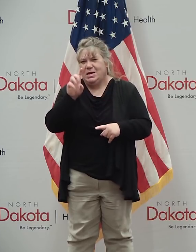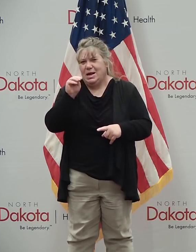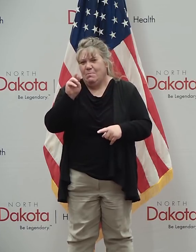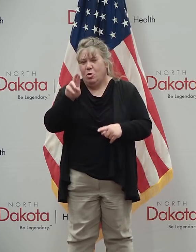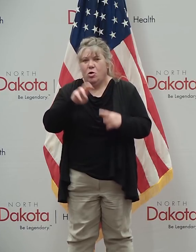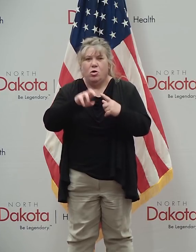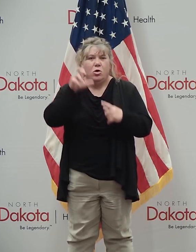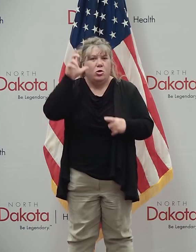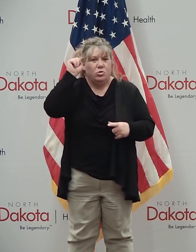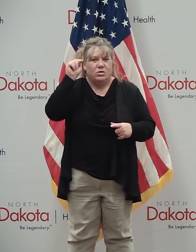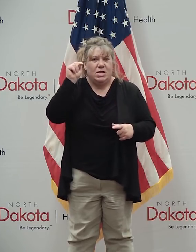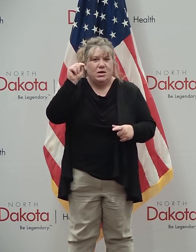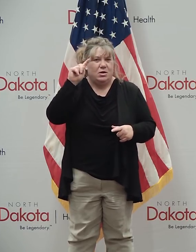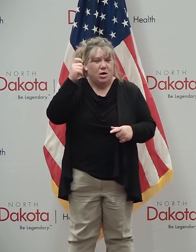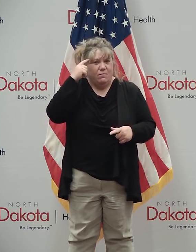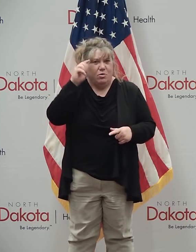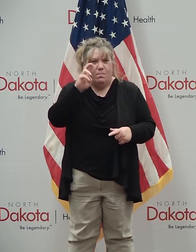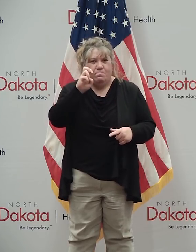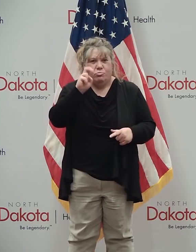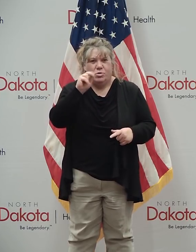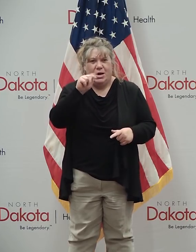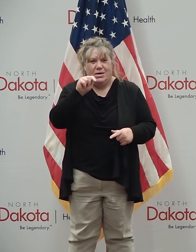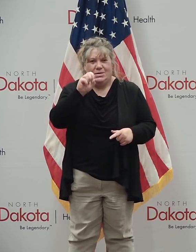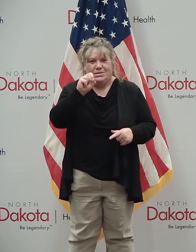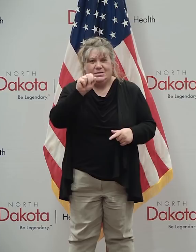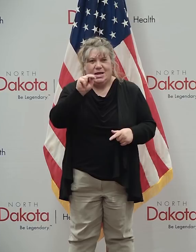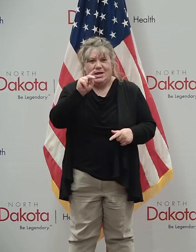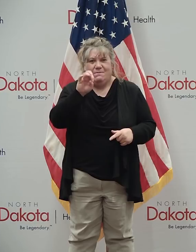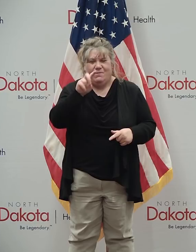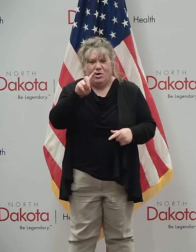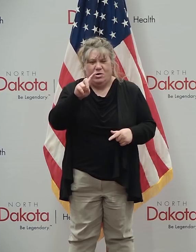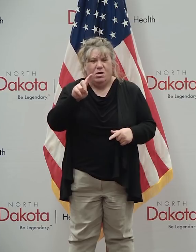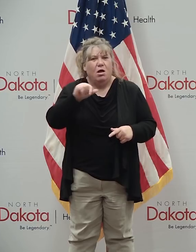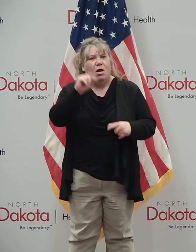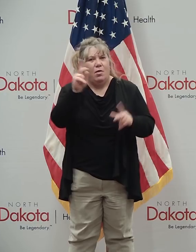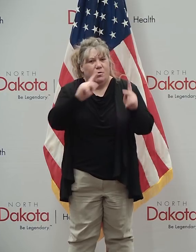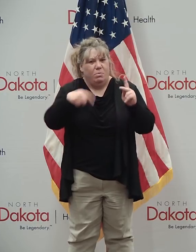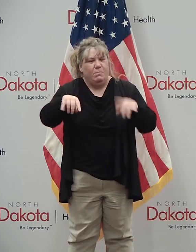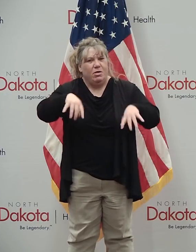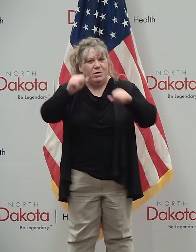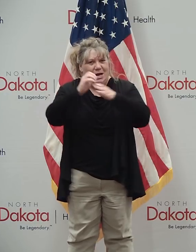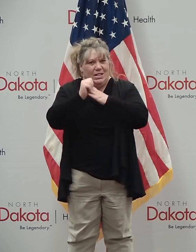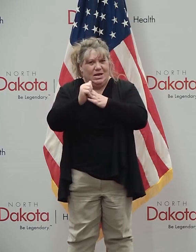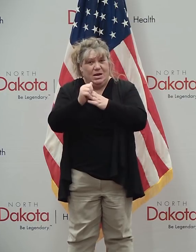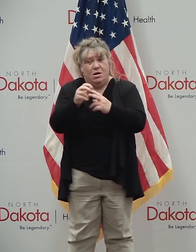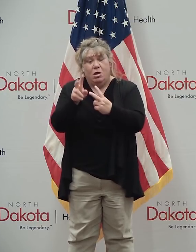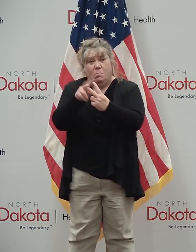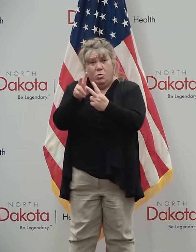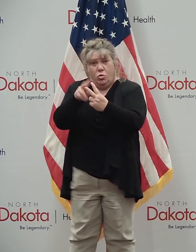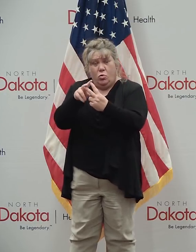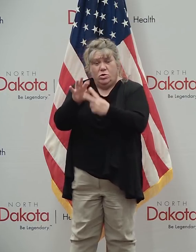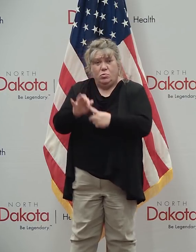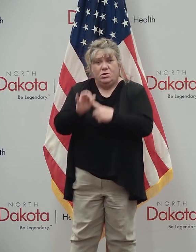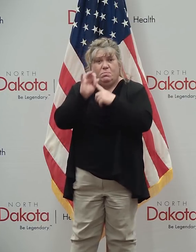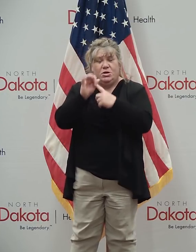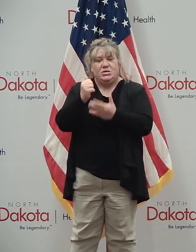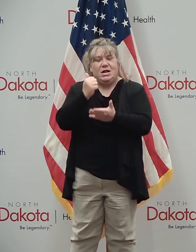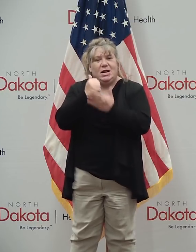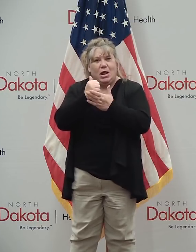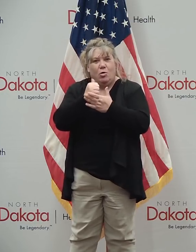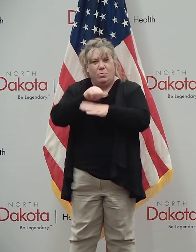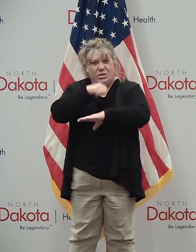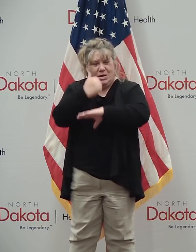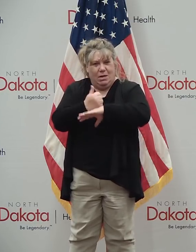Lieutenant Governor Brent Sanford and others that are leaders here, but those two and especially that help drive this